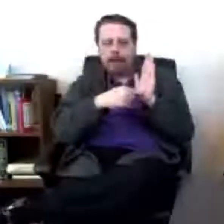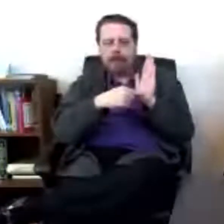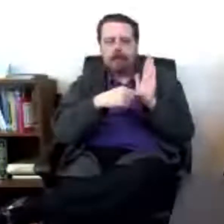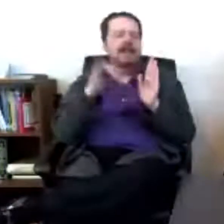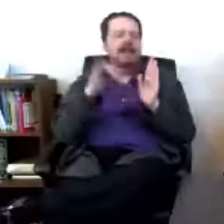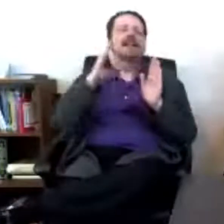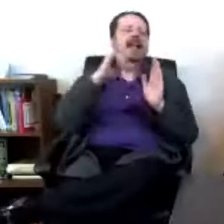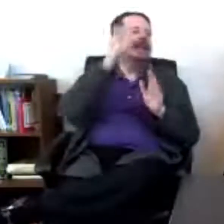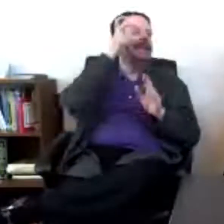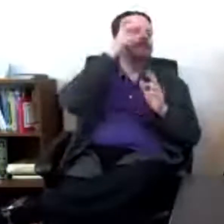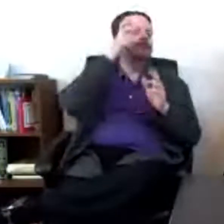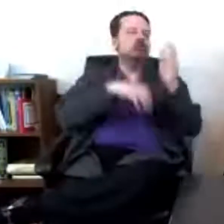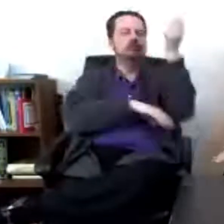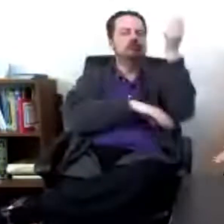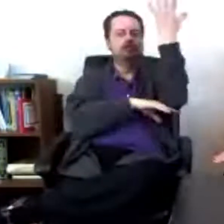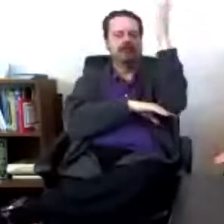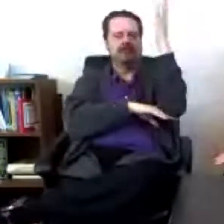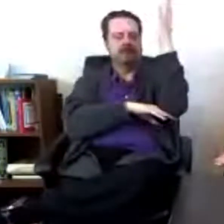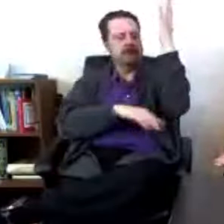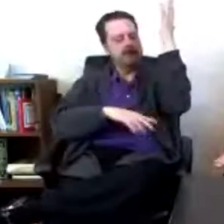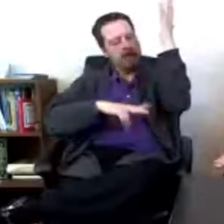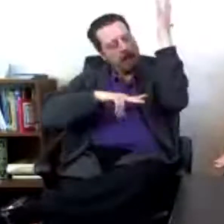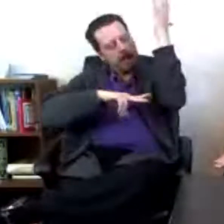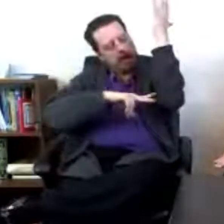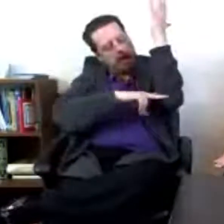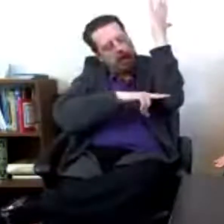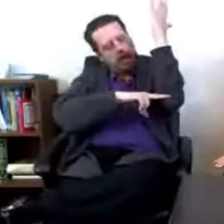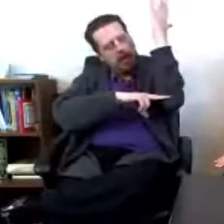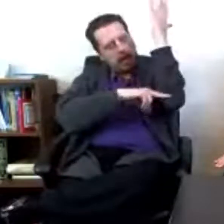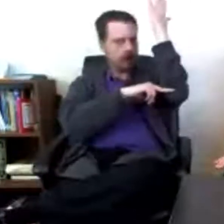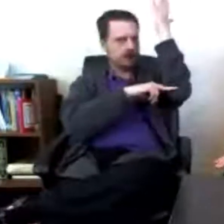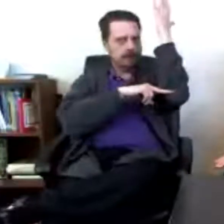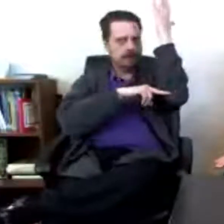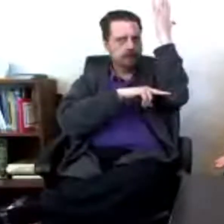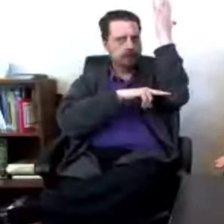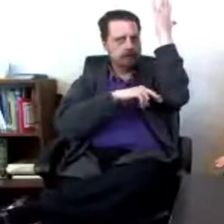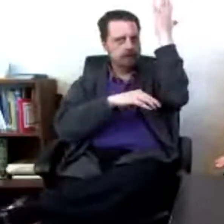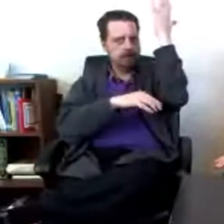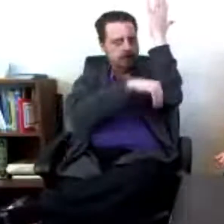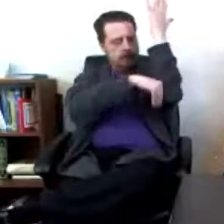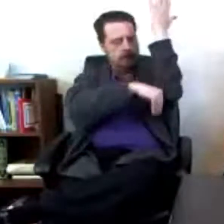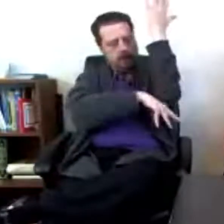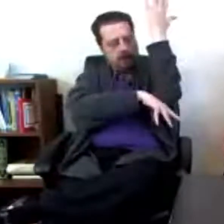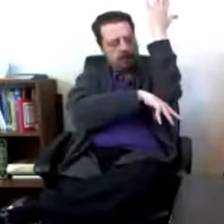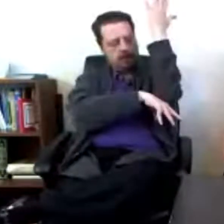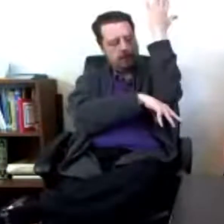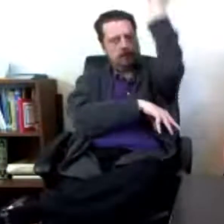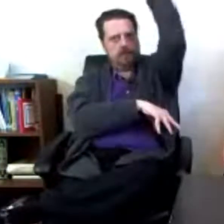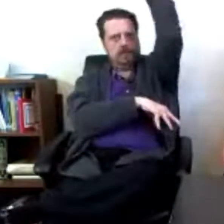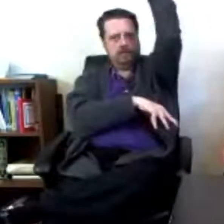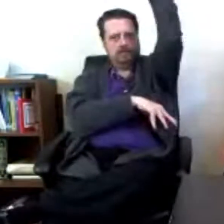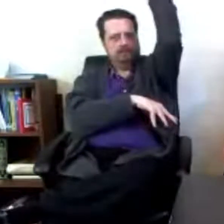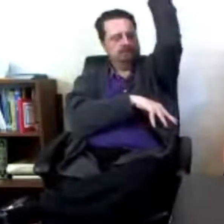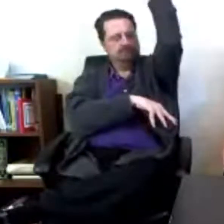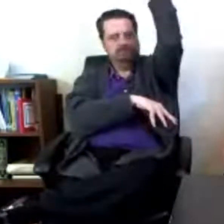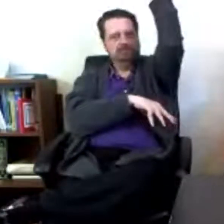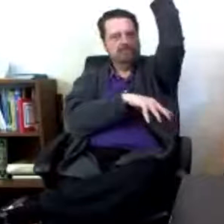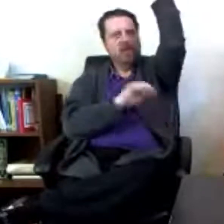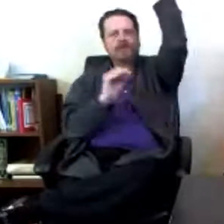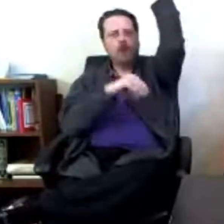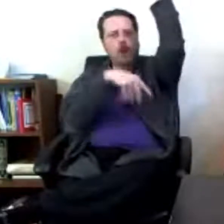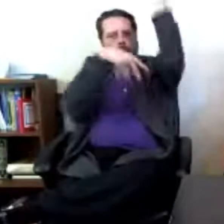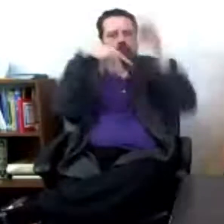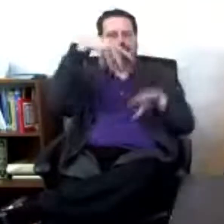tree. It is cut from the top of the earth and it has no